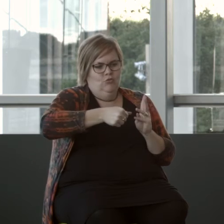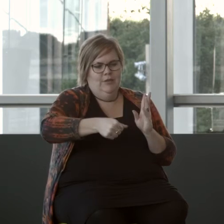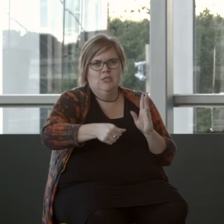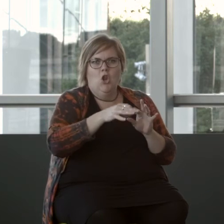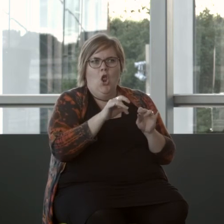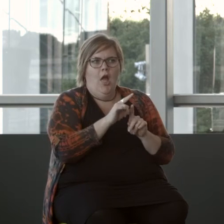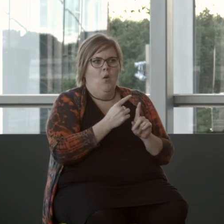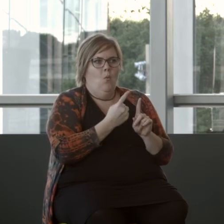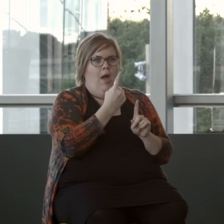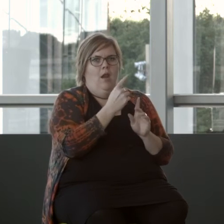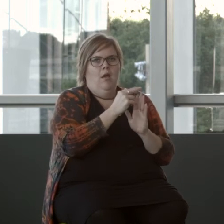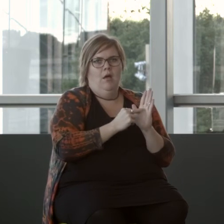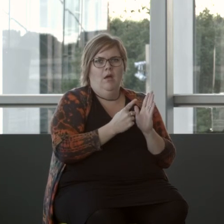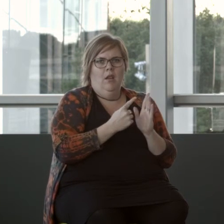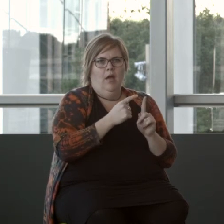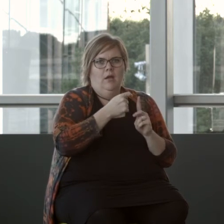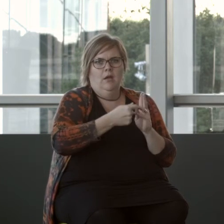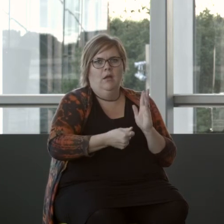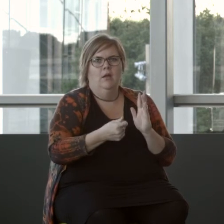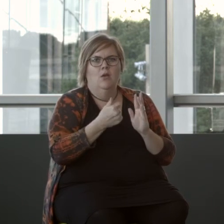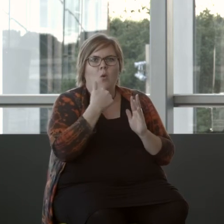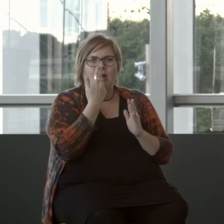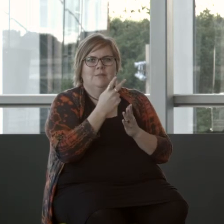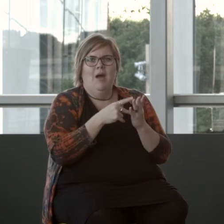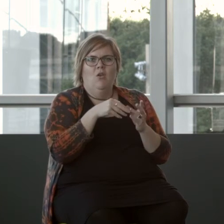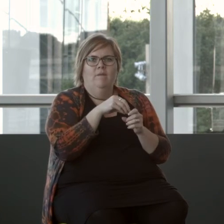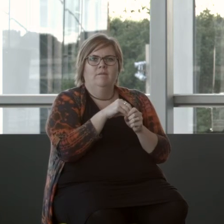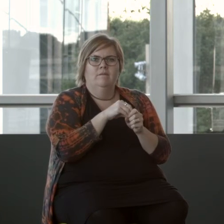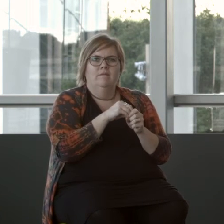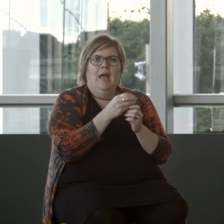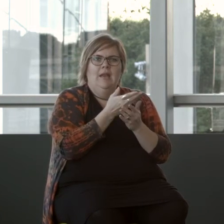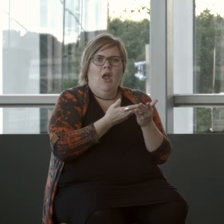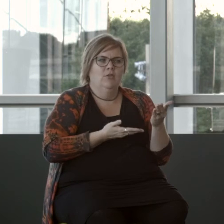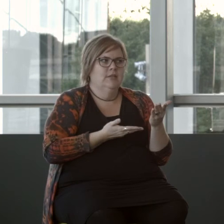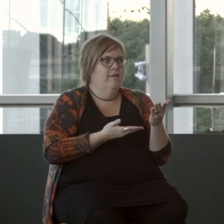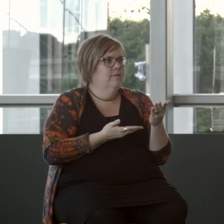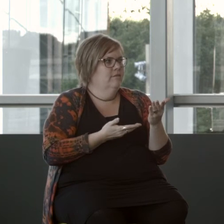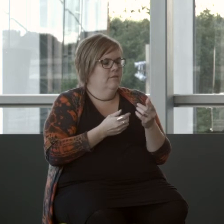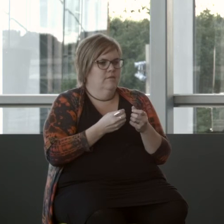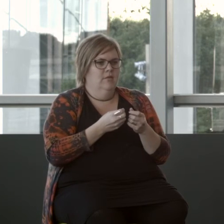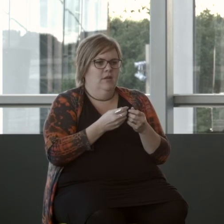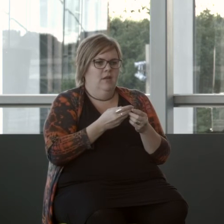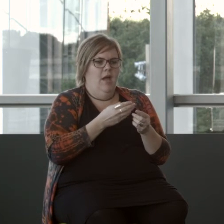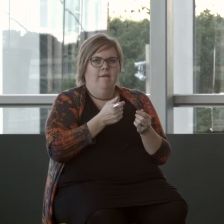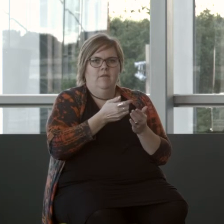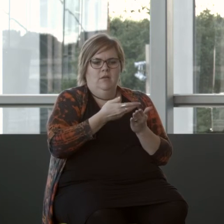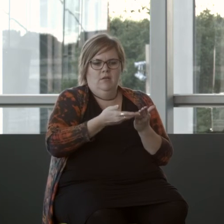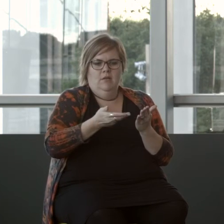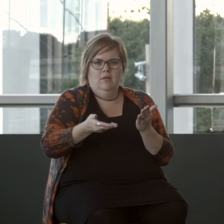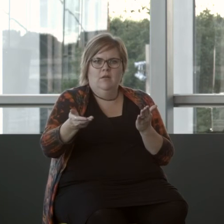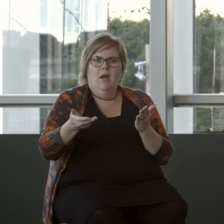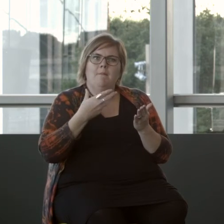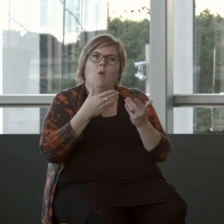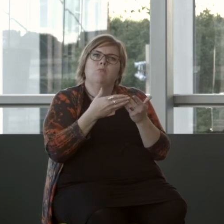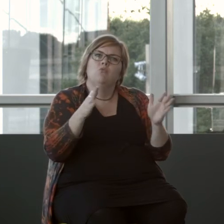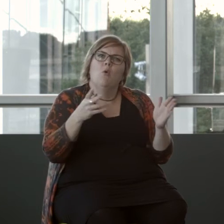individual image. It's always part of an unfolding narrative and a broader project that you're trying to,